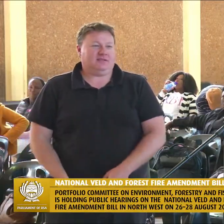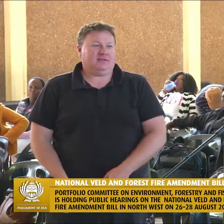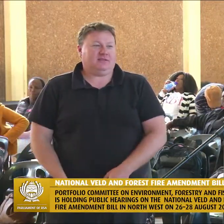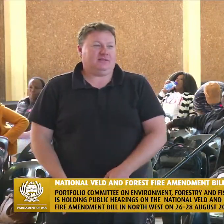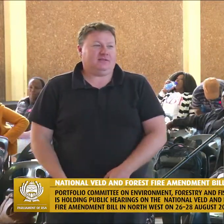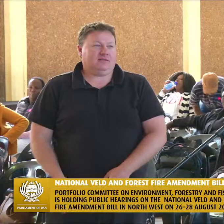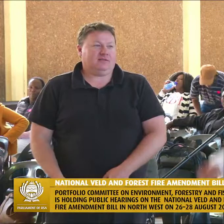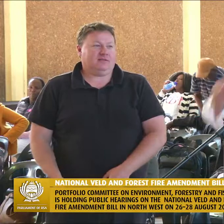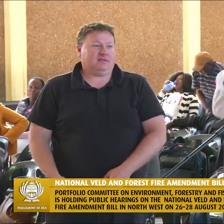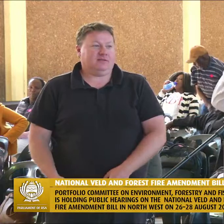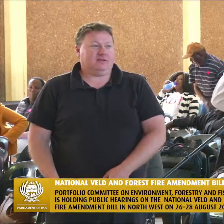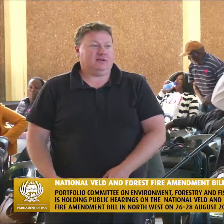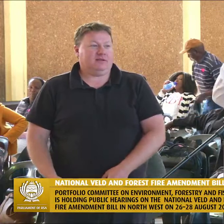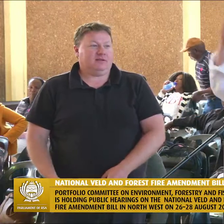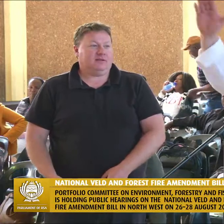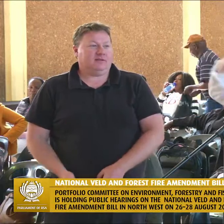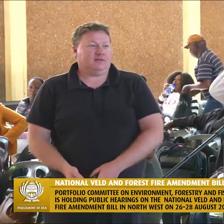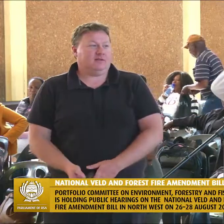me